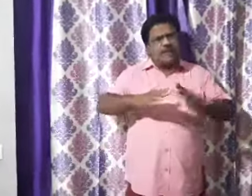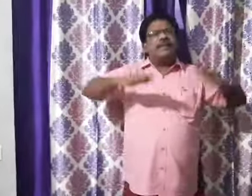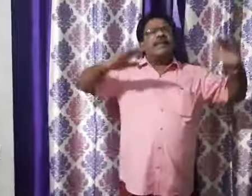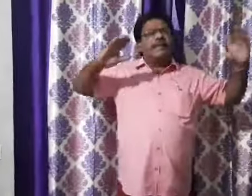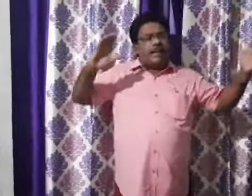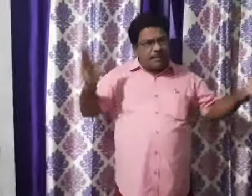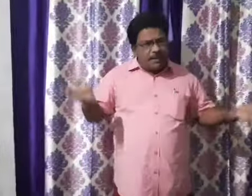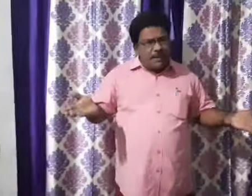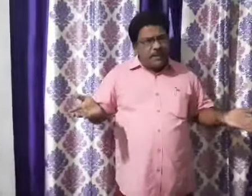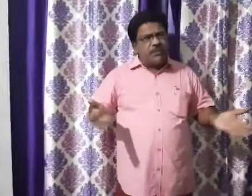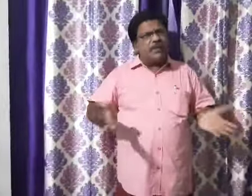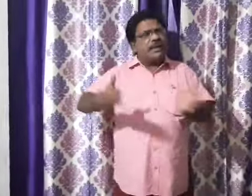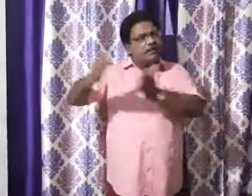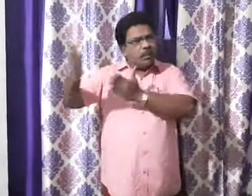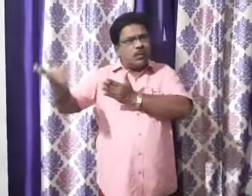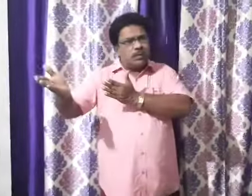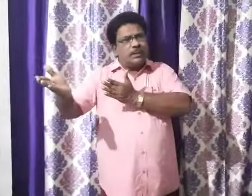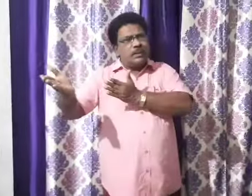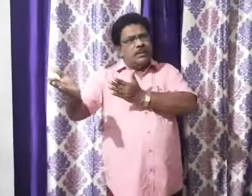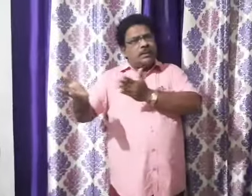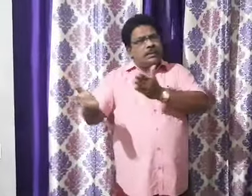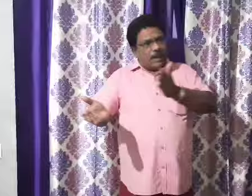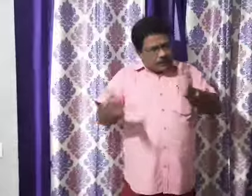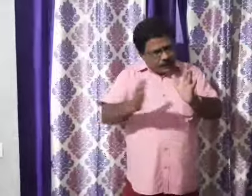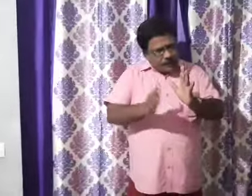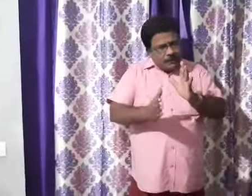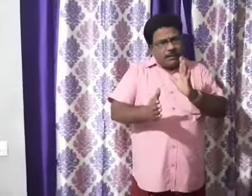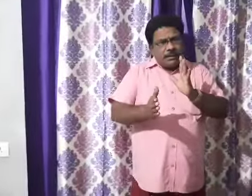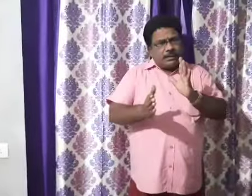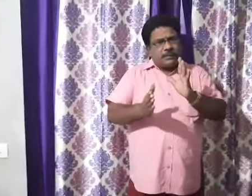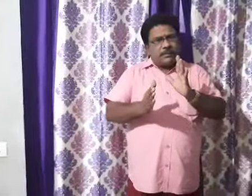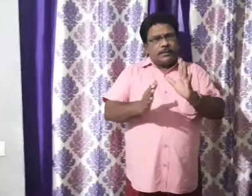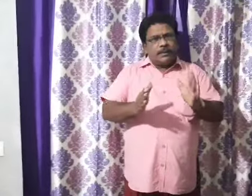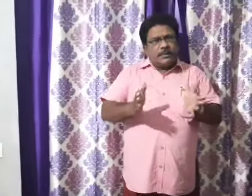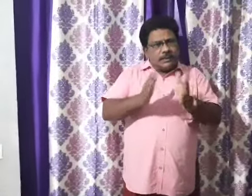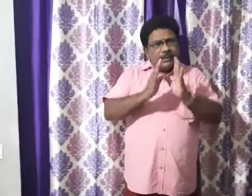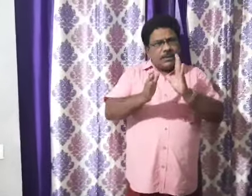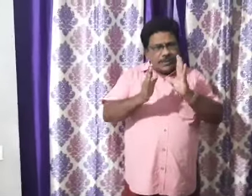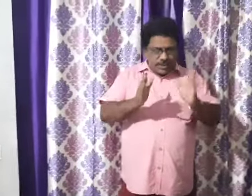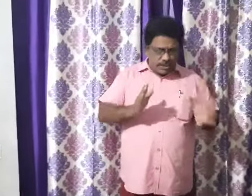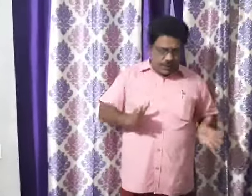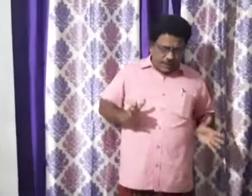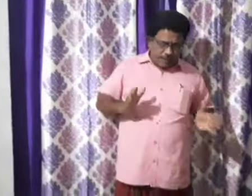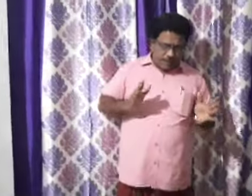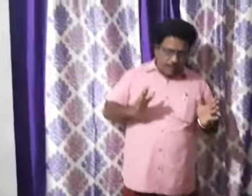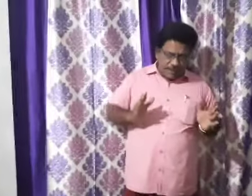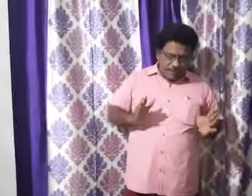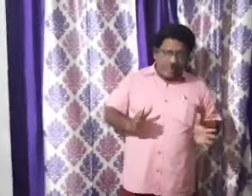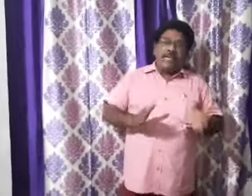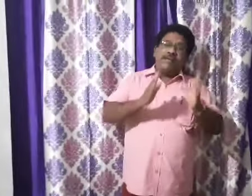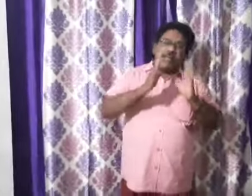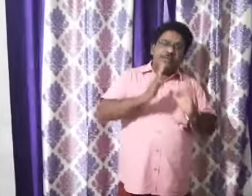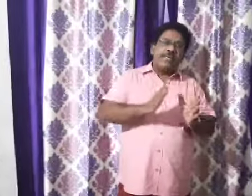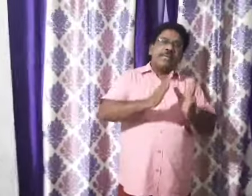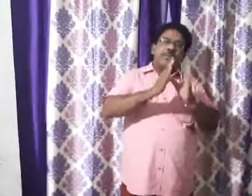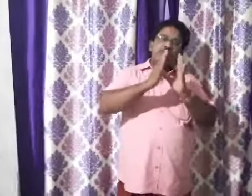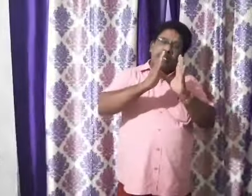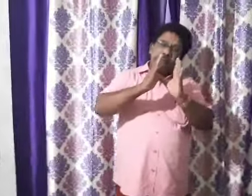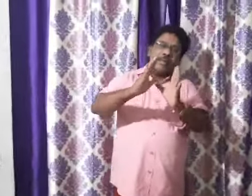the capability of working more. Actually, understood. So this situation is underemployment. Even if we remove some